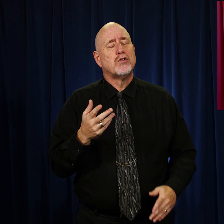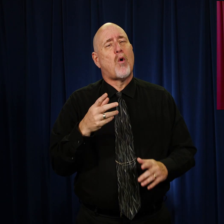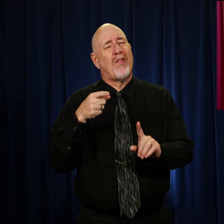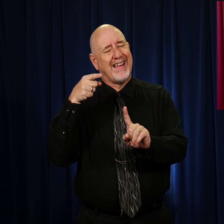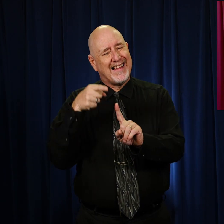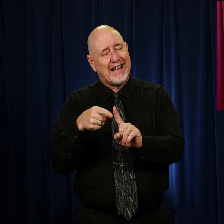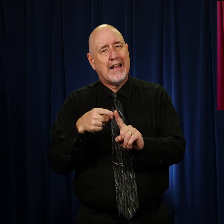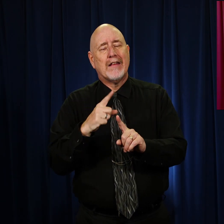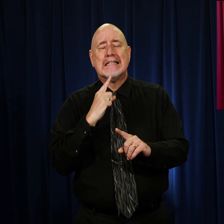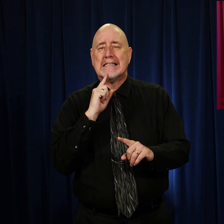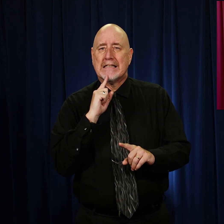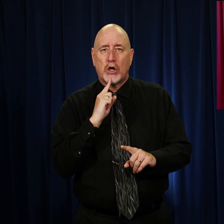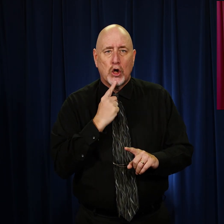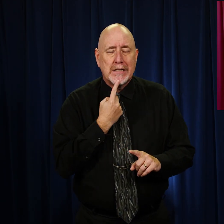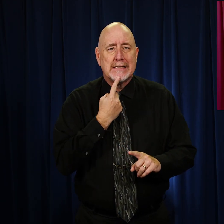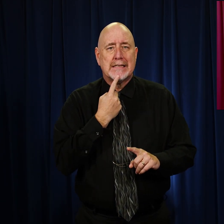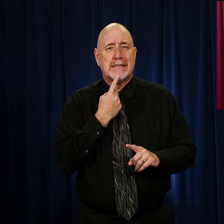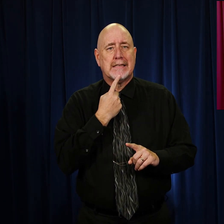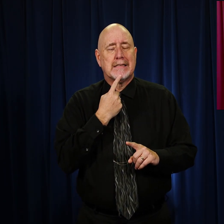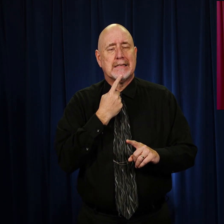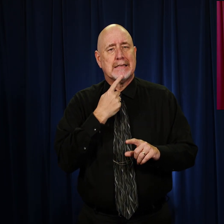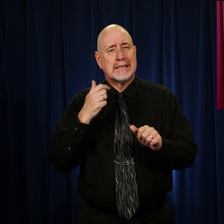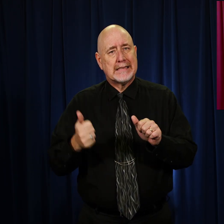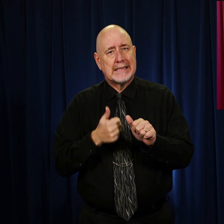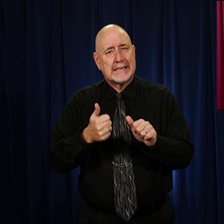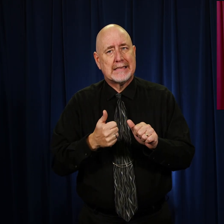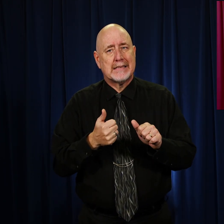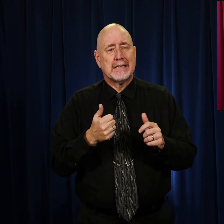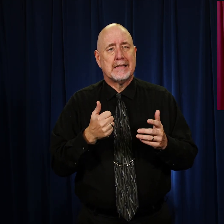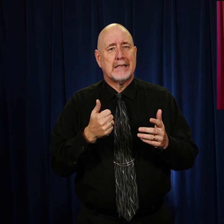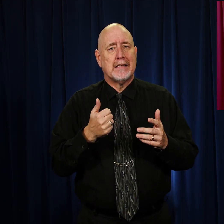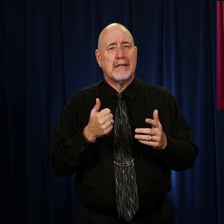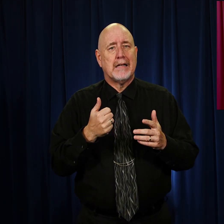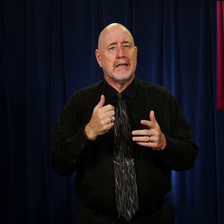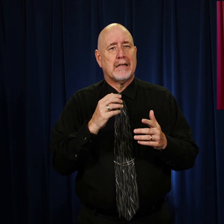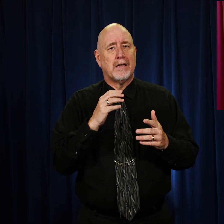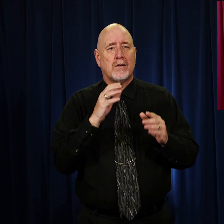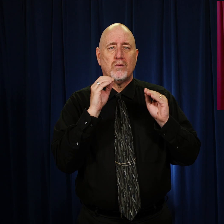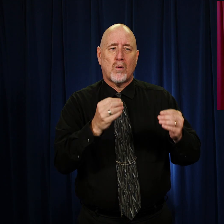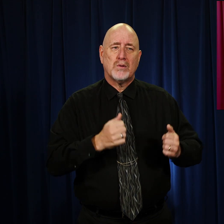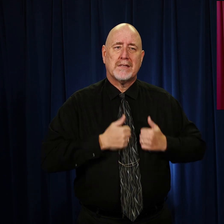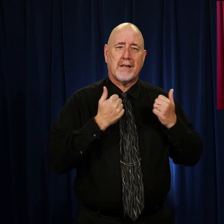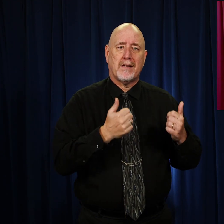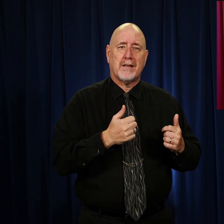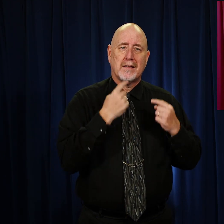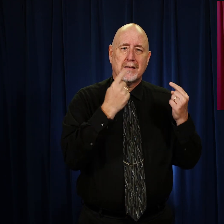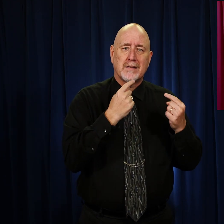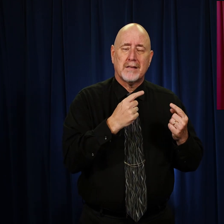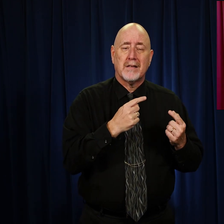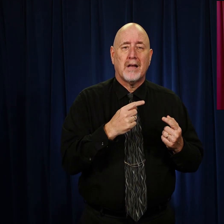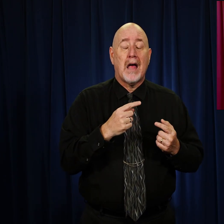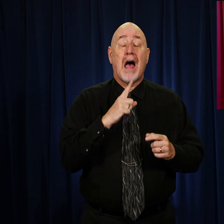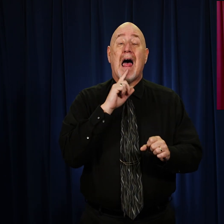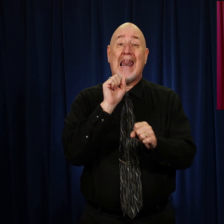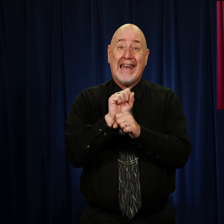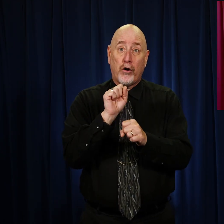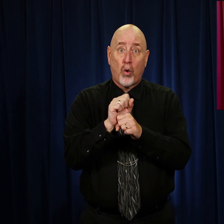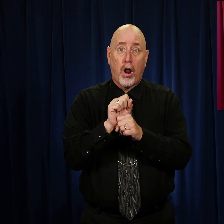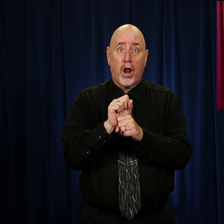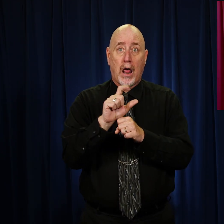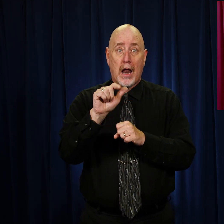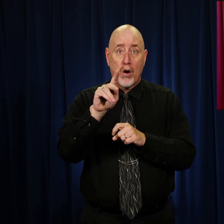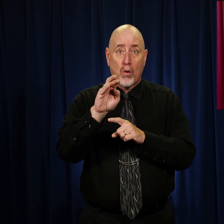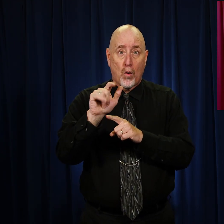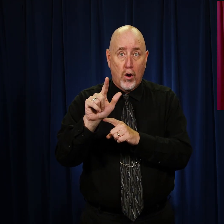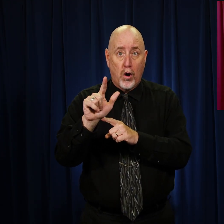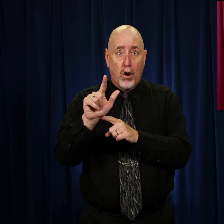earnestness with which one should go after the sinless life. You know, a literal exaction